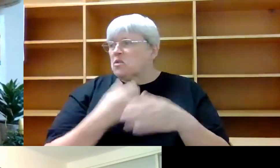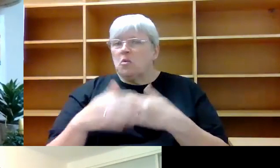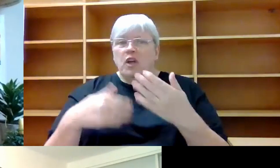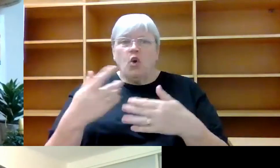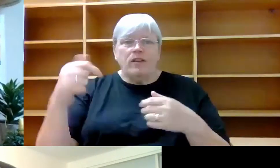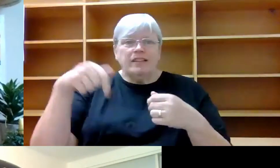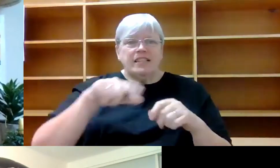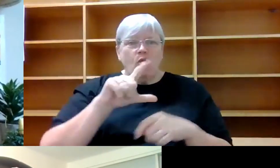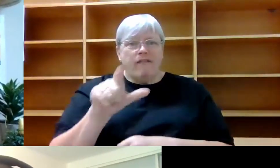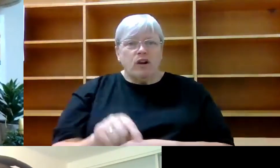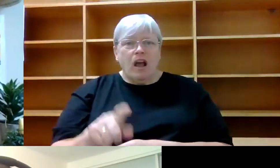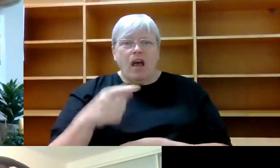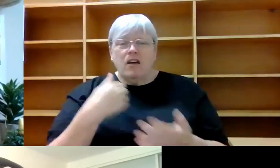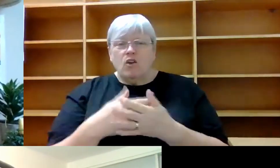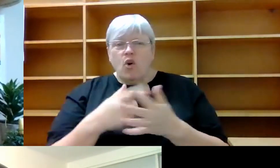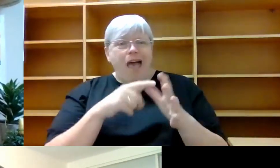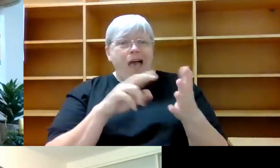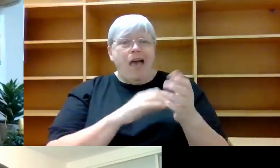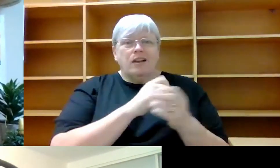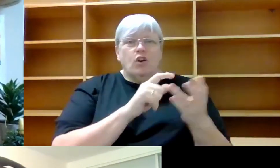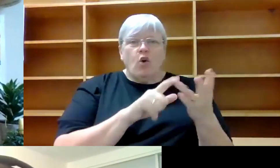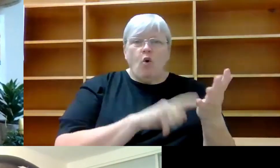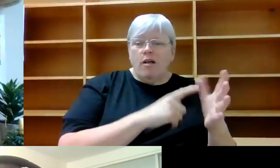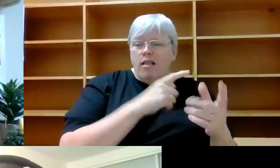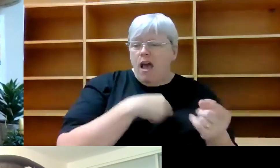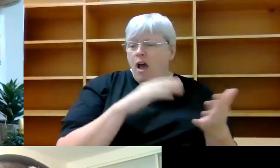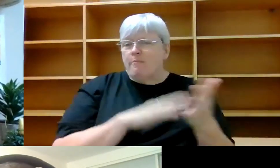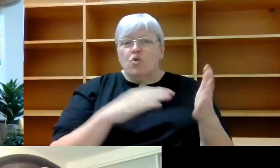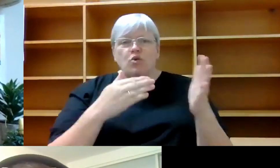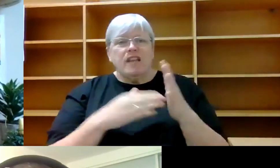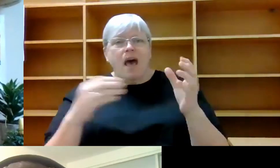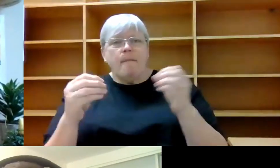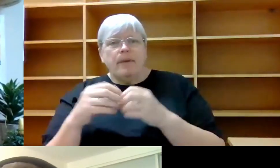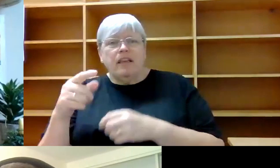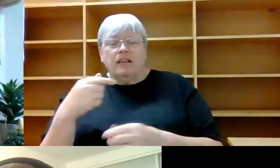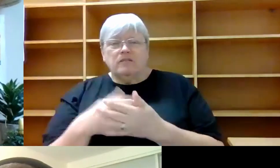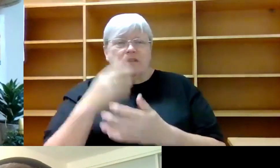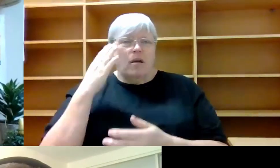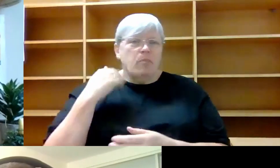didn't know what was going on in Angola or Mozambique, or all these places where Black people were fighting for